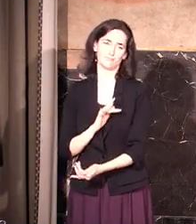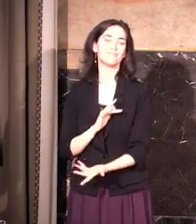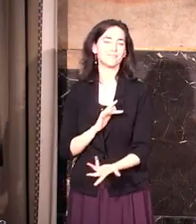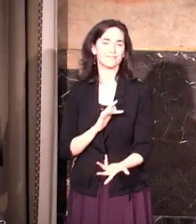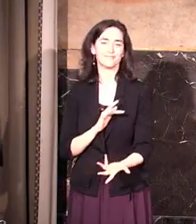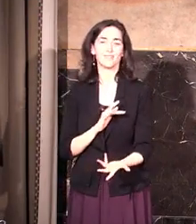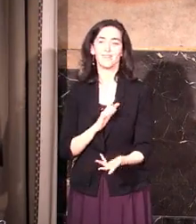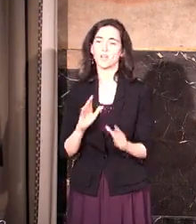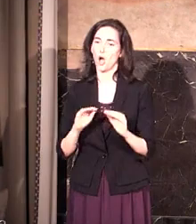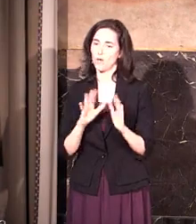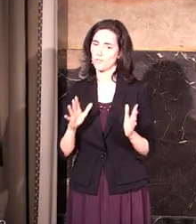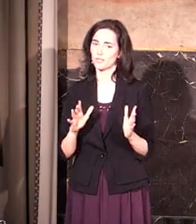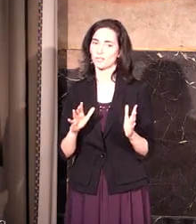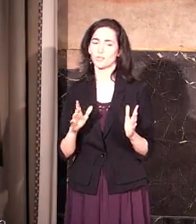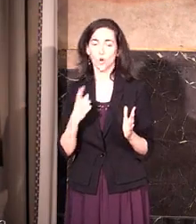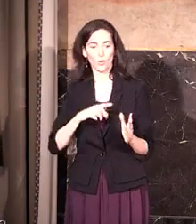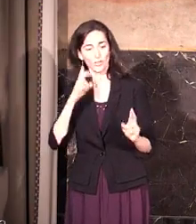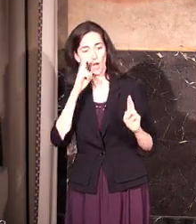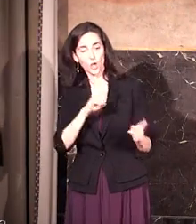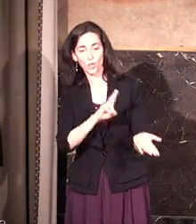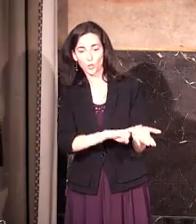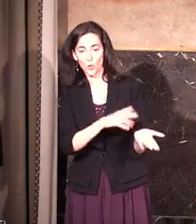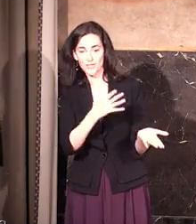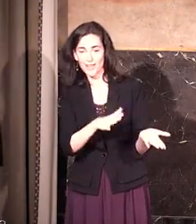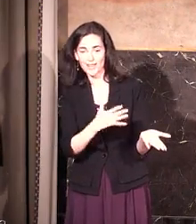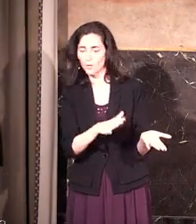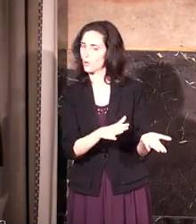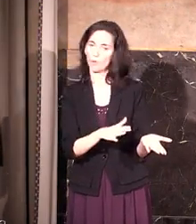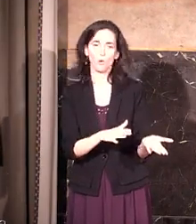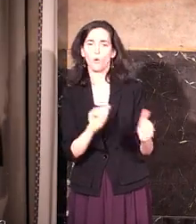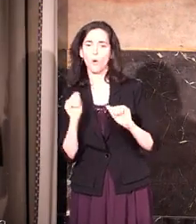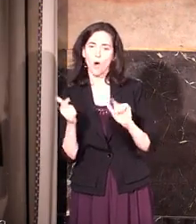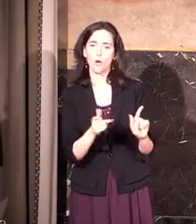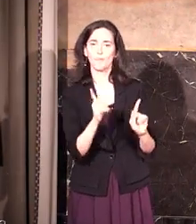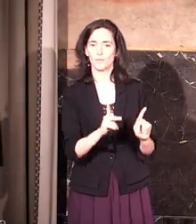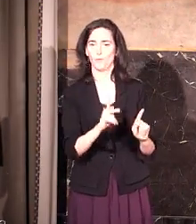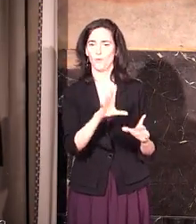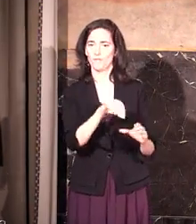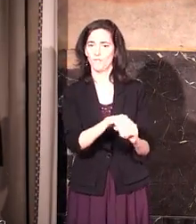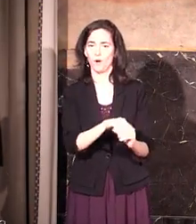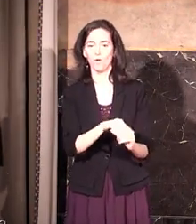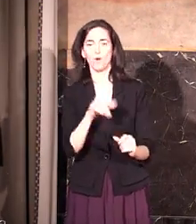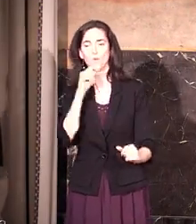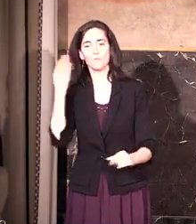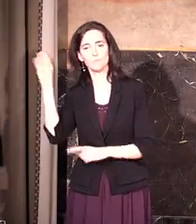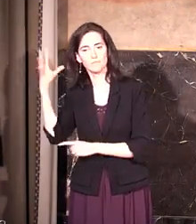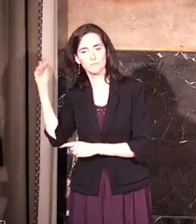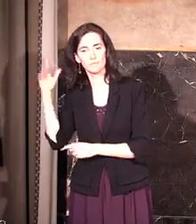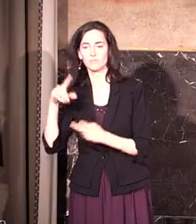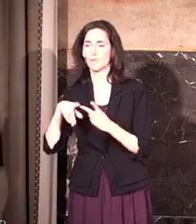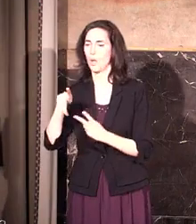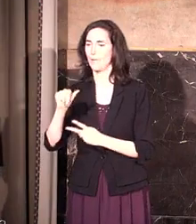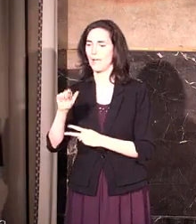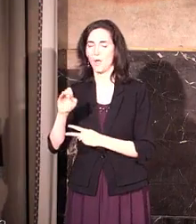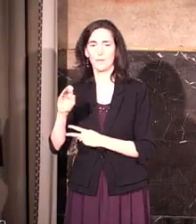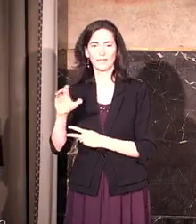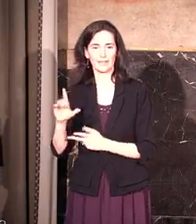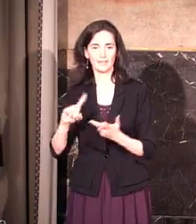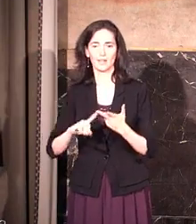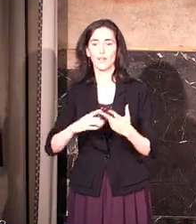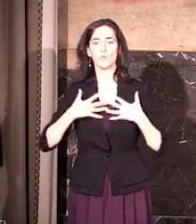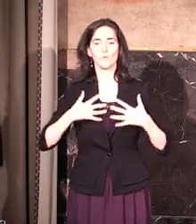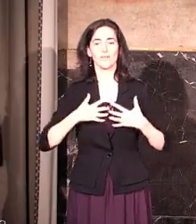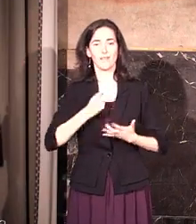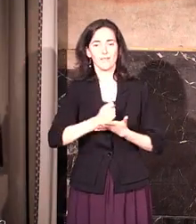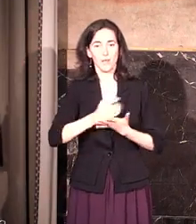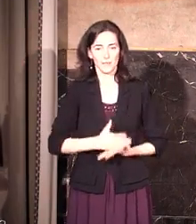we pay tribute to more than just the nurses. It's everybody involved, from EMTs and paramedics to respiratory therapists to